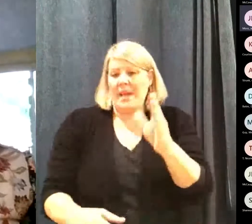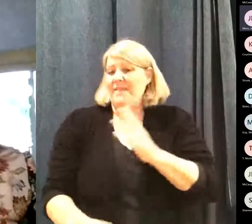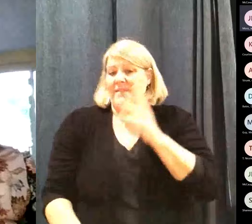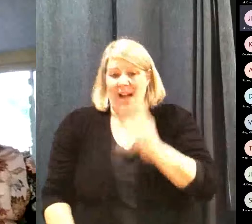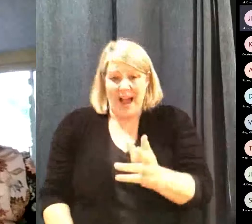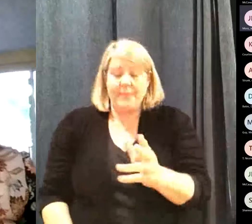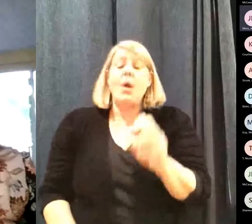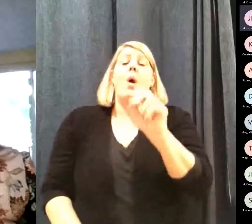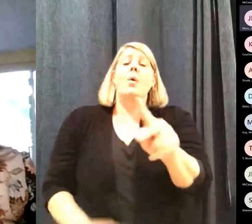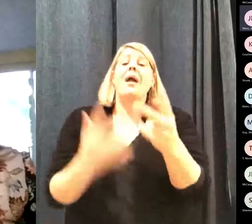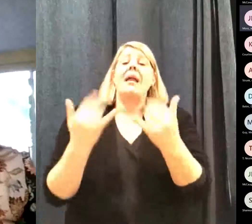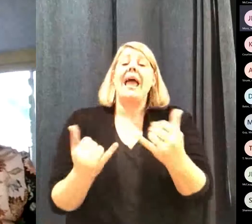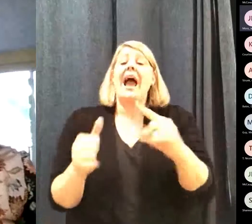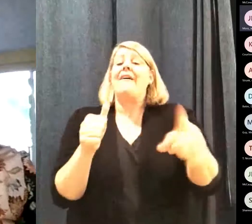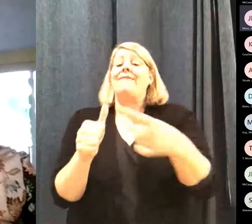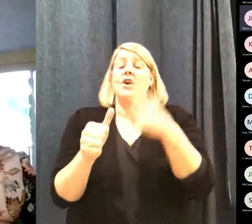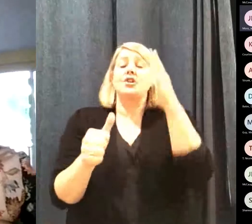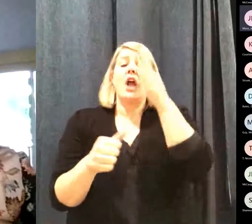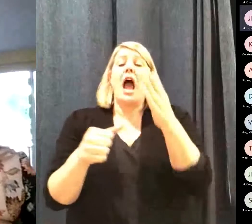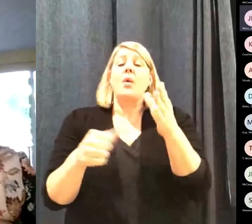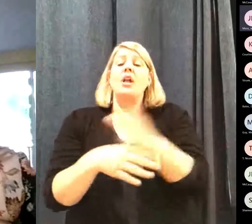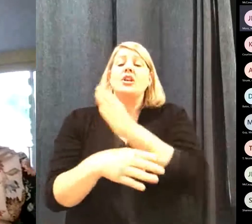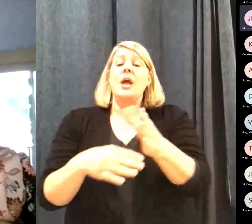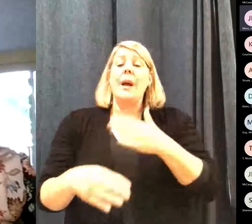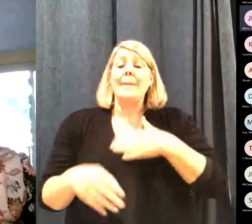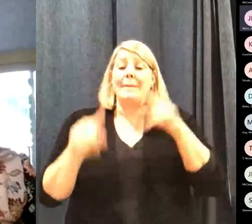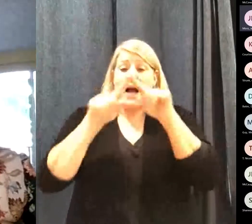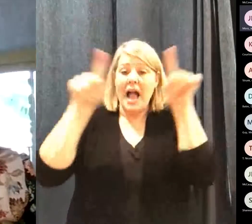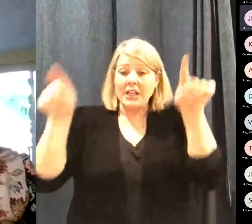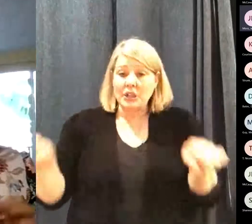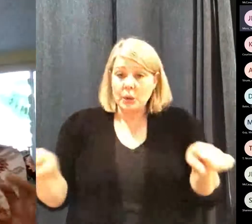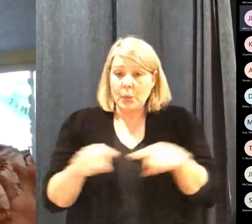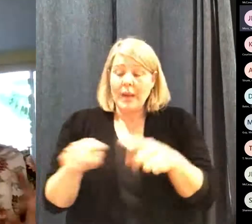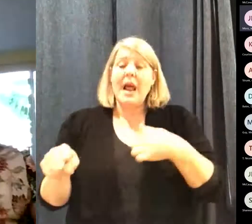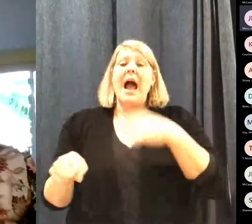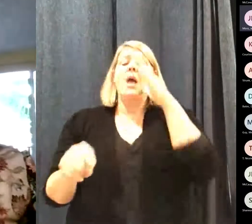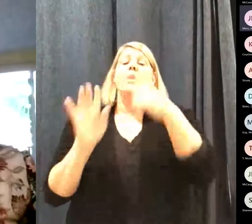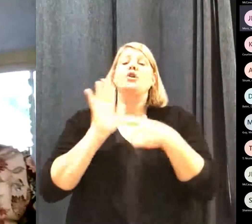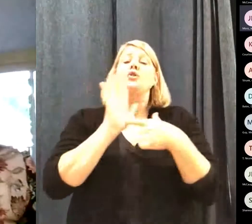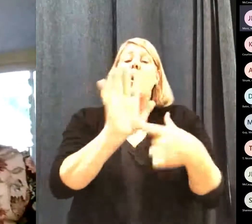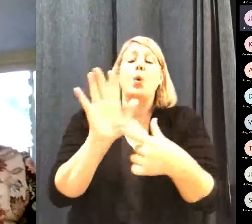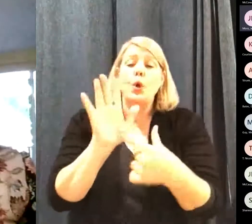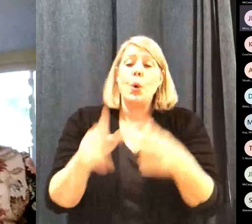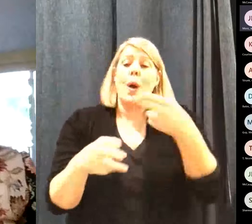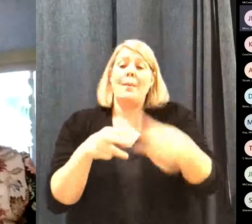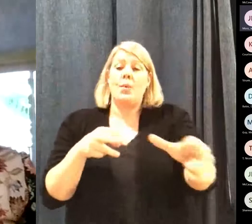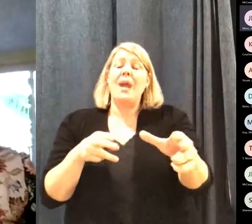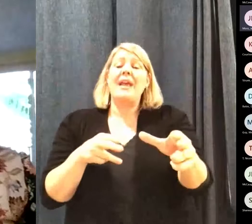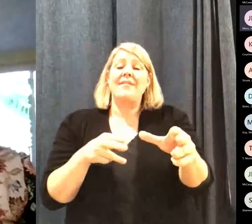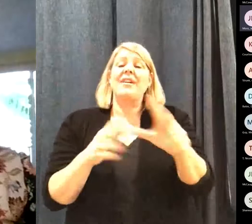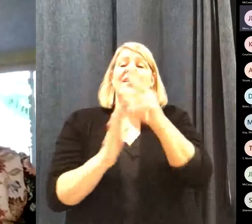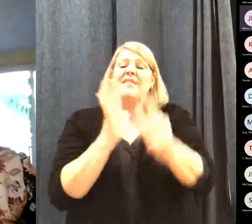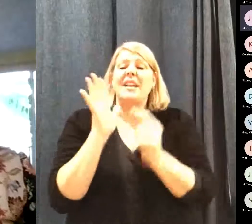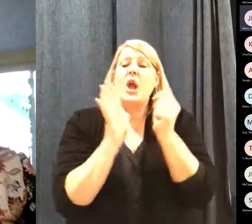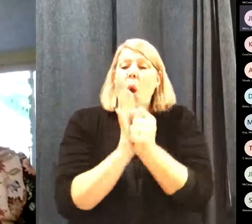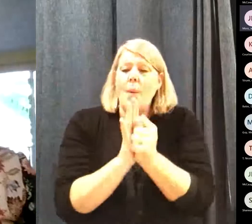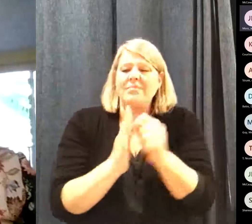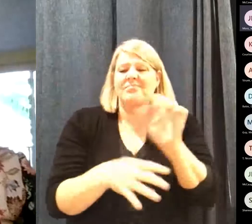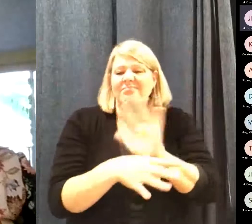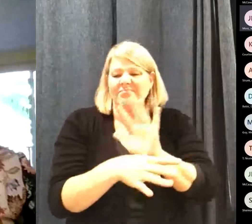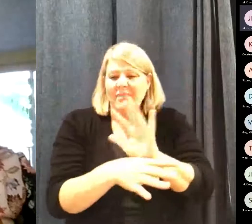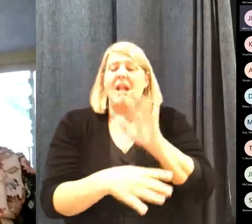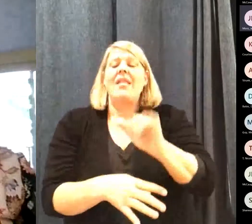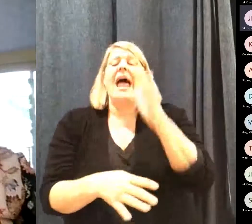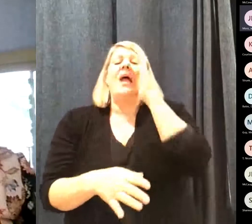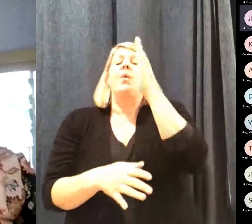to do first is share my screen, and I'm going to show you a brief video that will highlight